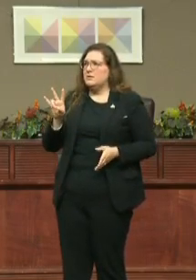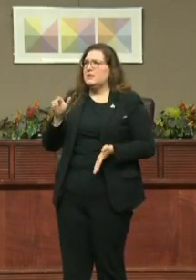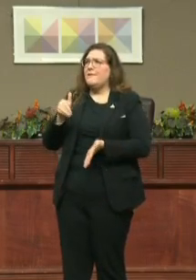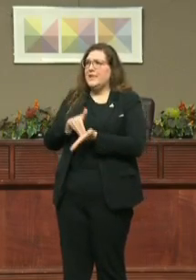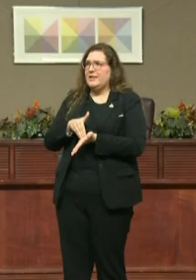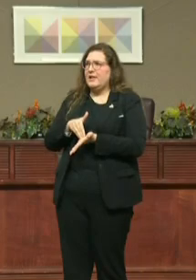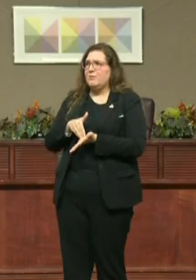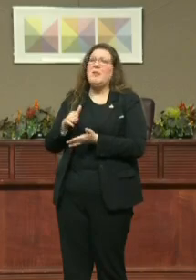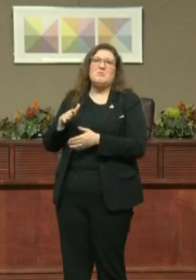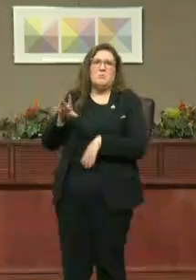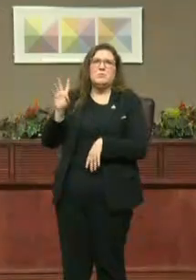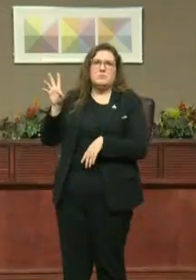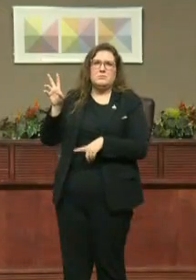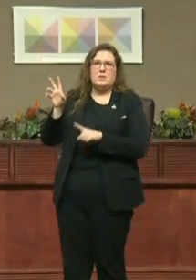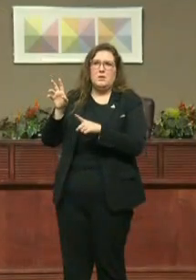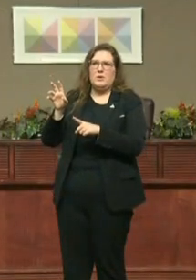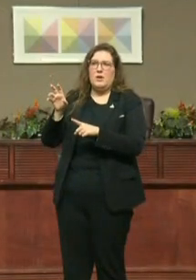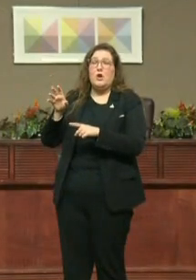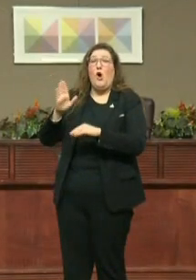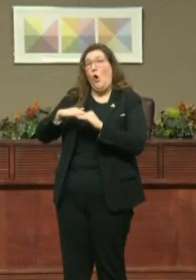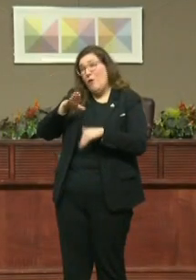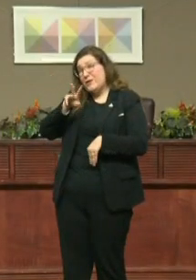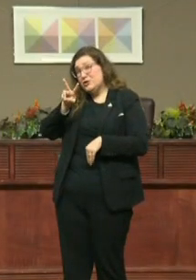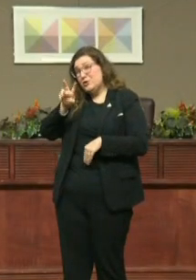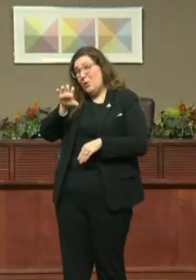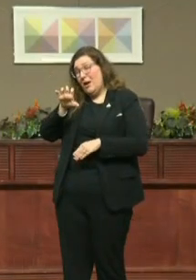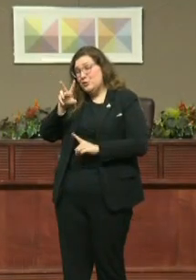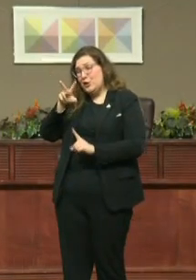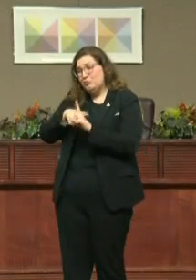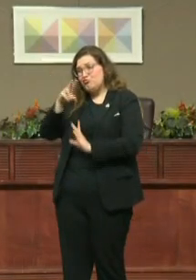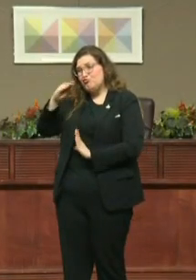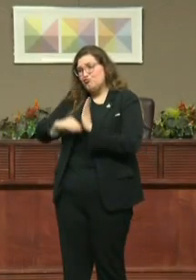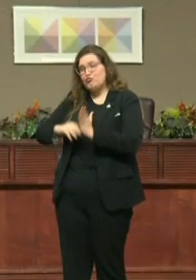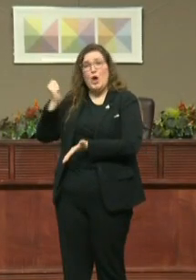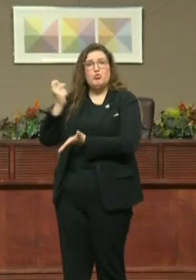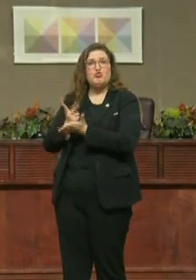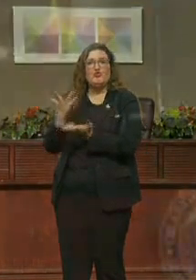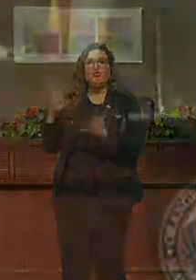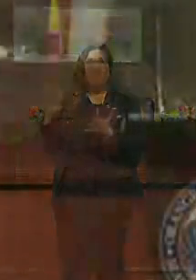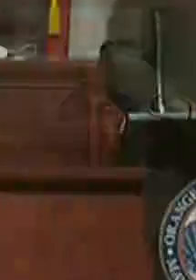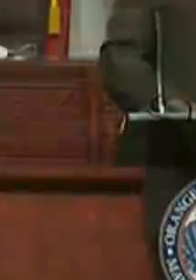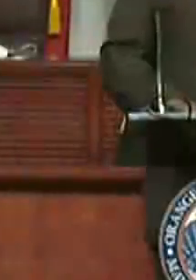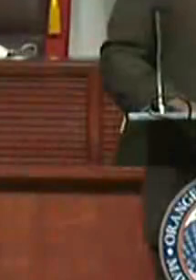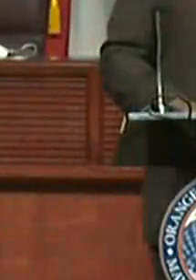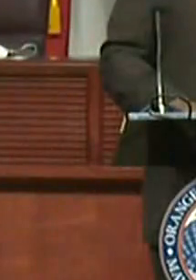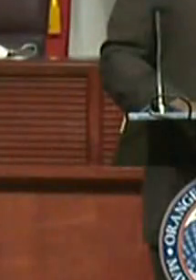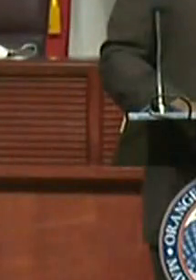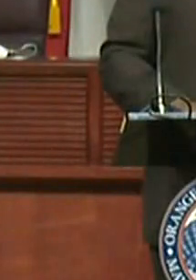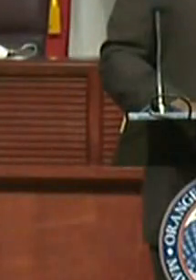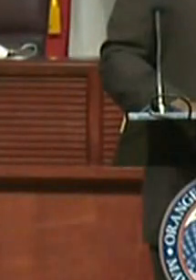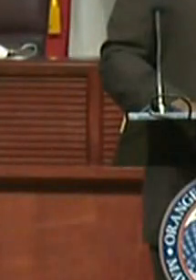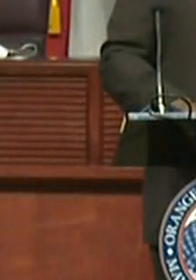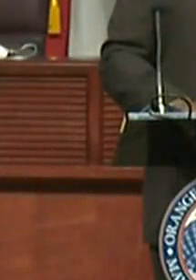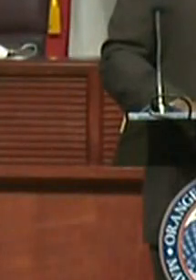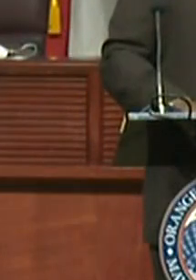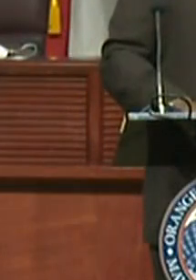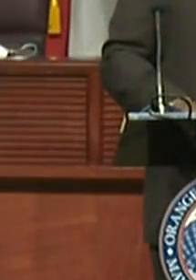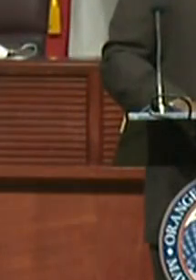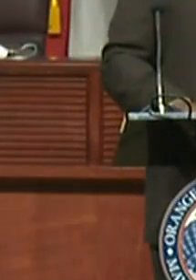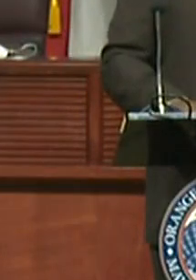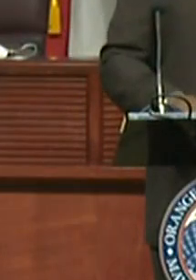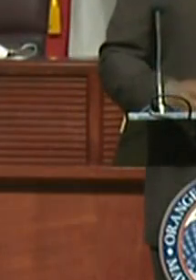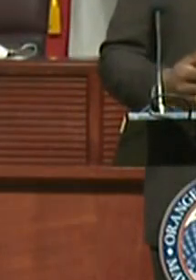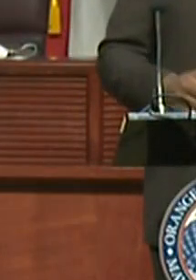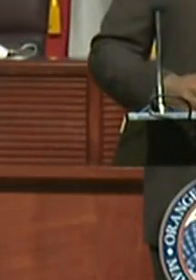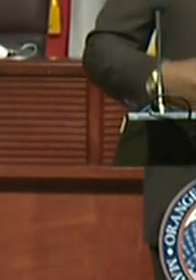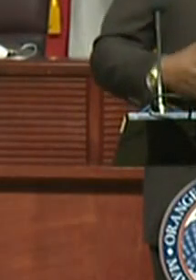Over 200 have been approved, and they'll have a check going soon, and we have quite a few